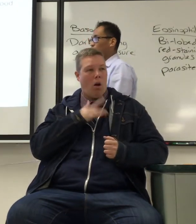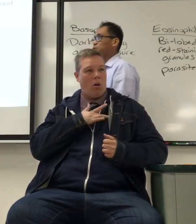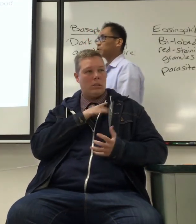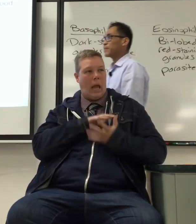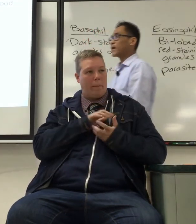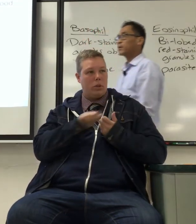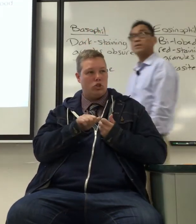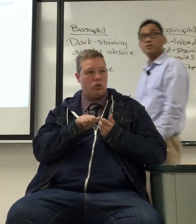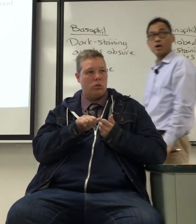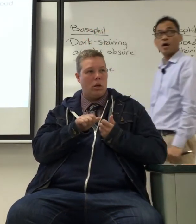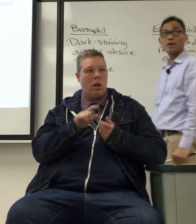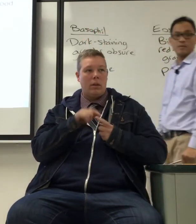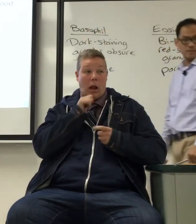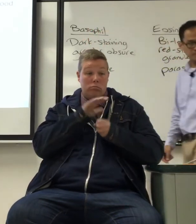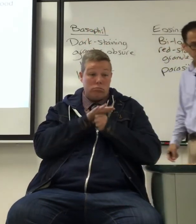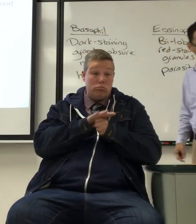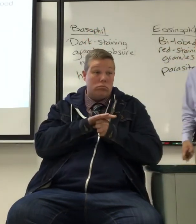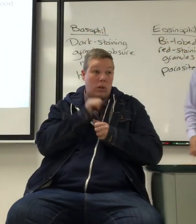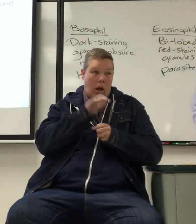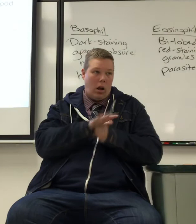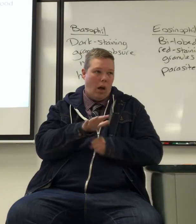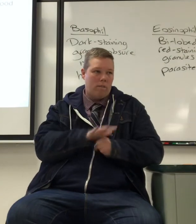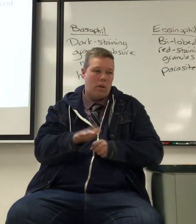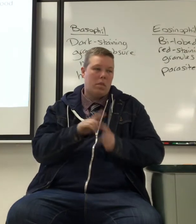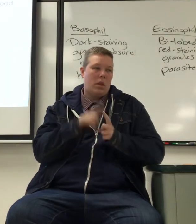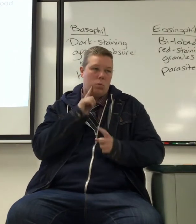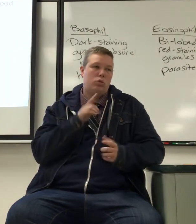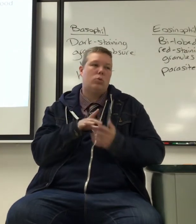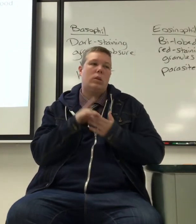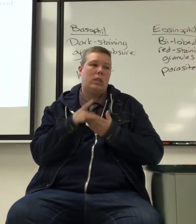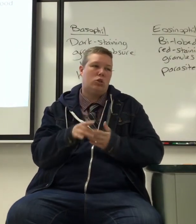enough pressure, that could lead to shock.